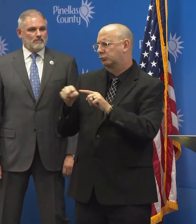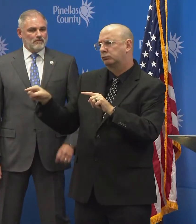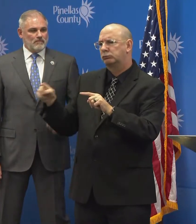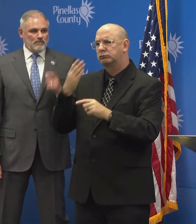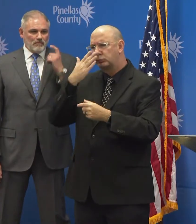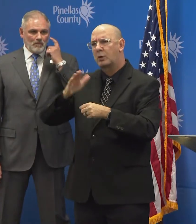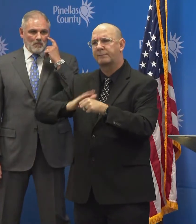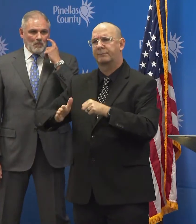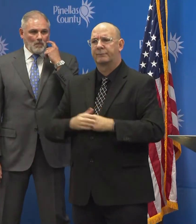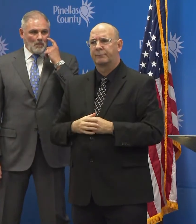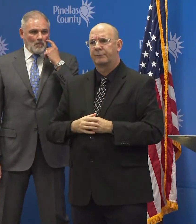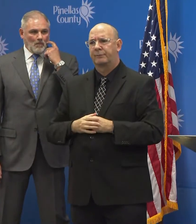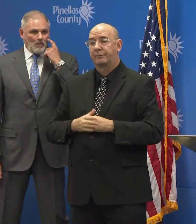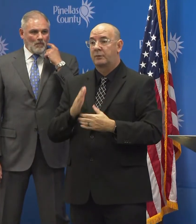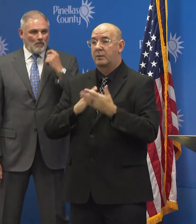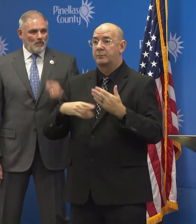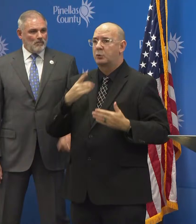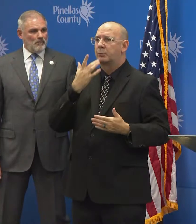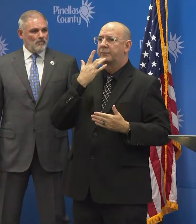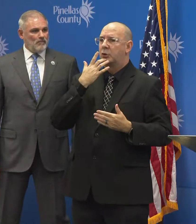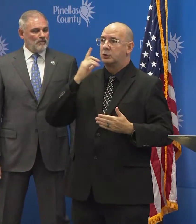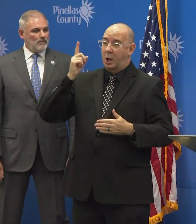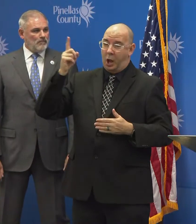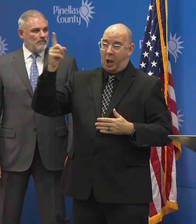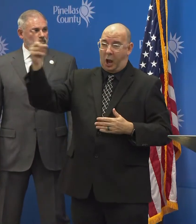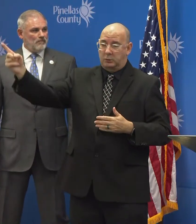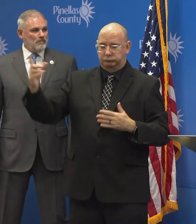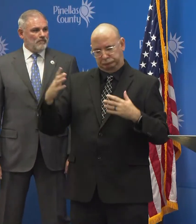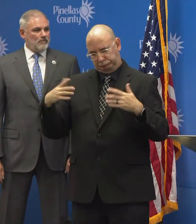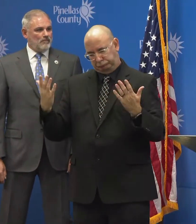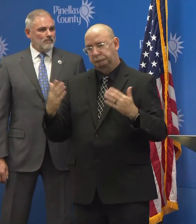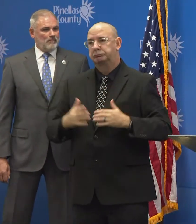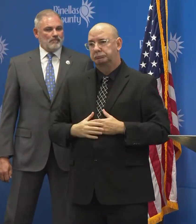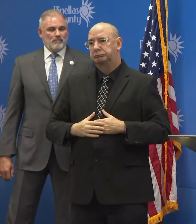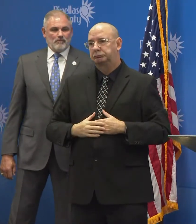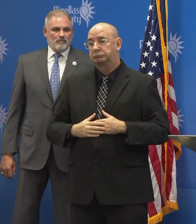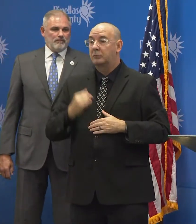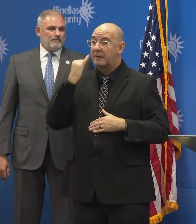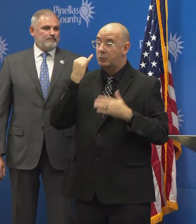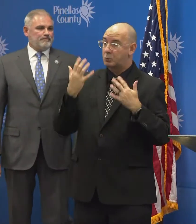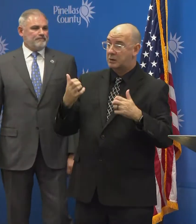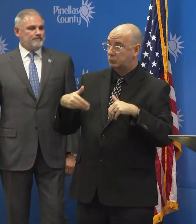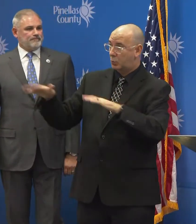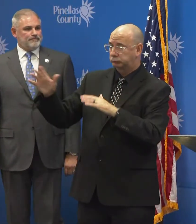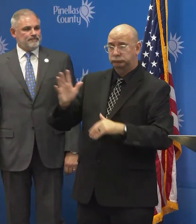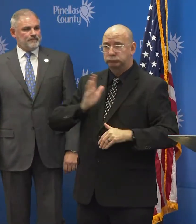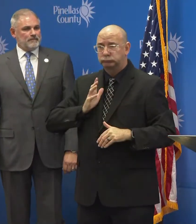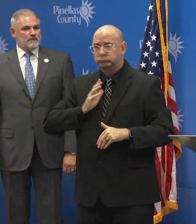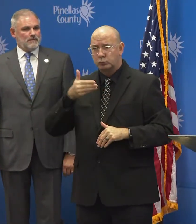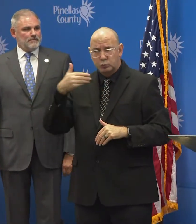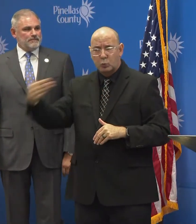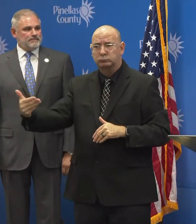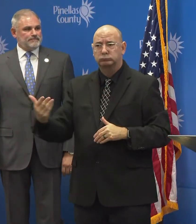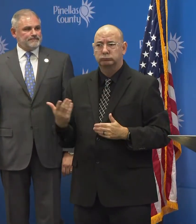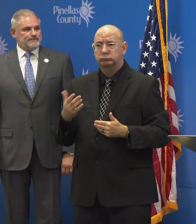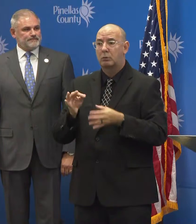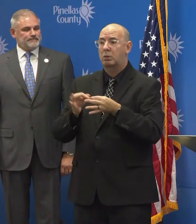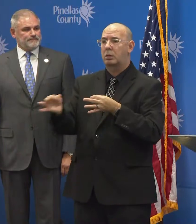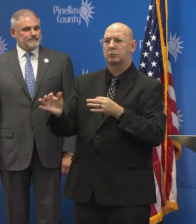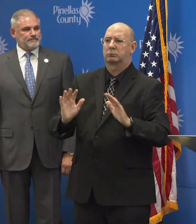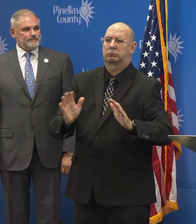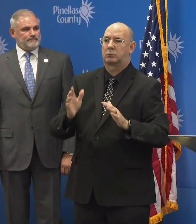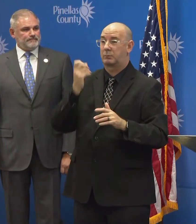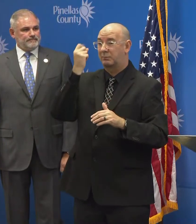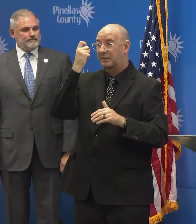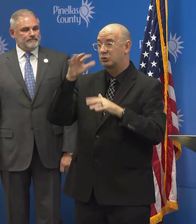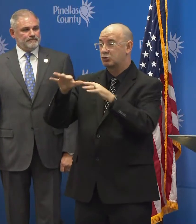drive further somewhere in the state. If you're going to do that now. Don't wait. The traffic is going to build up, and what is normally an